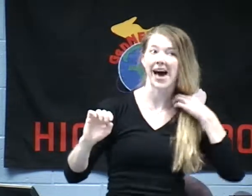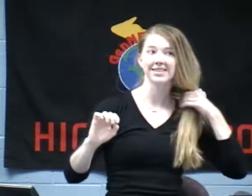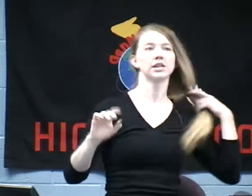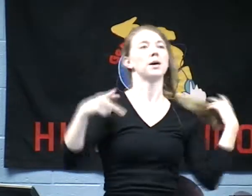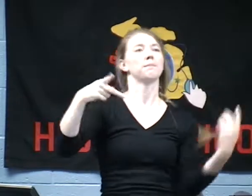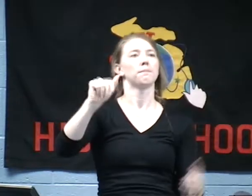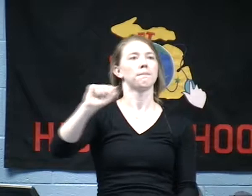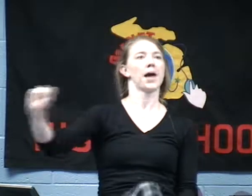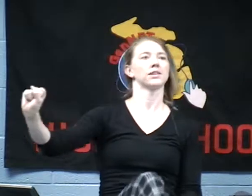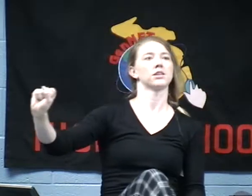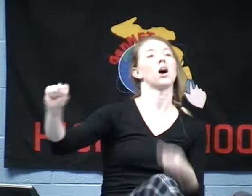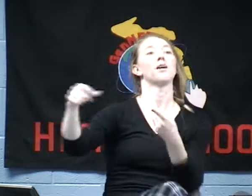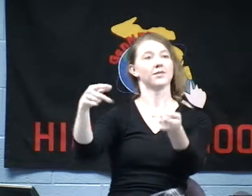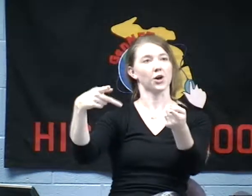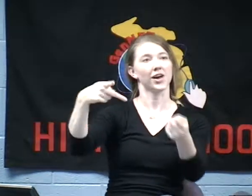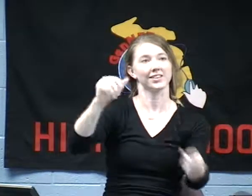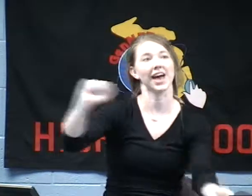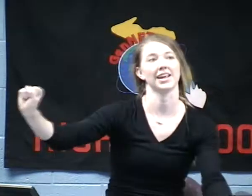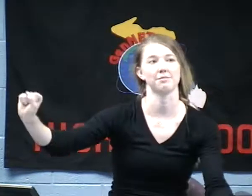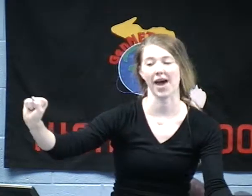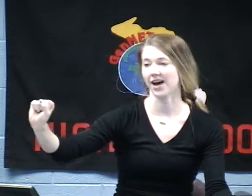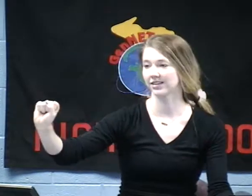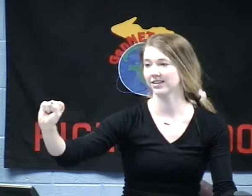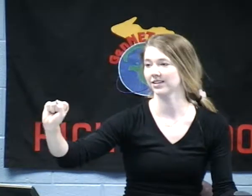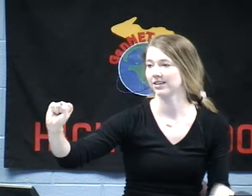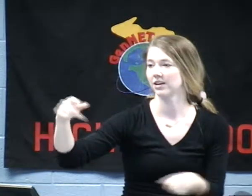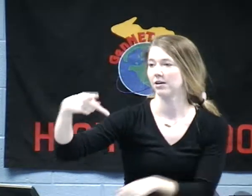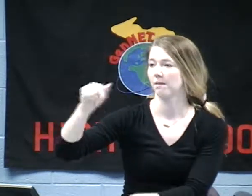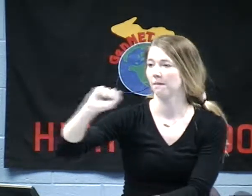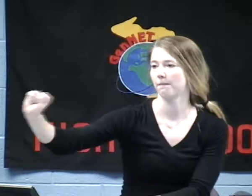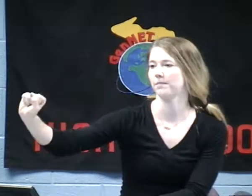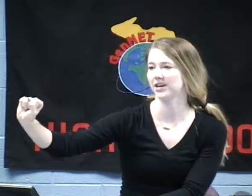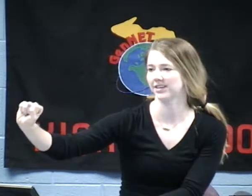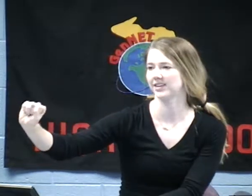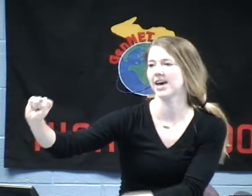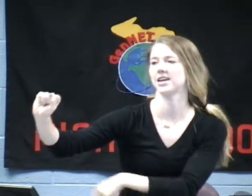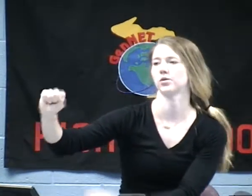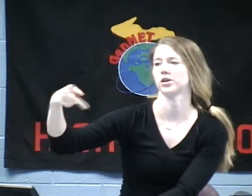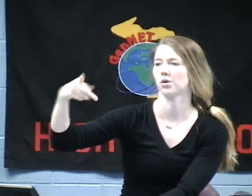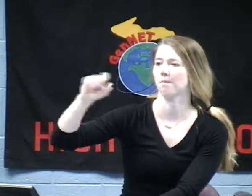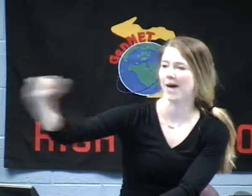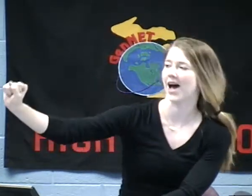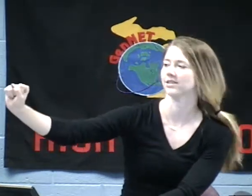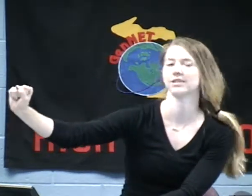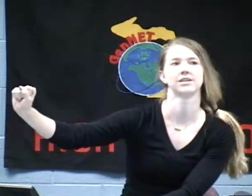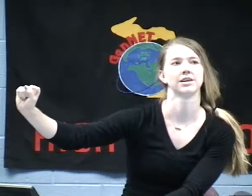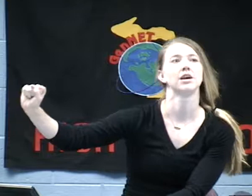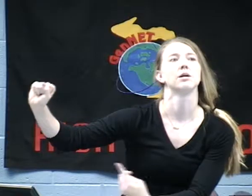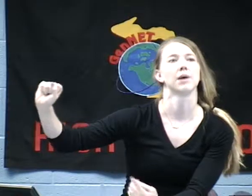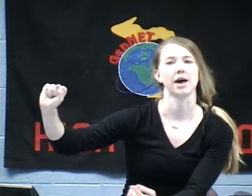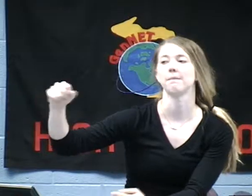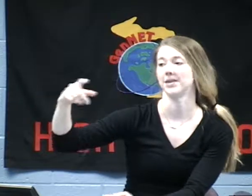Pass? So I slide it and pass. Because it's the end of the word, so pass. But